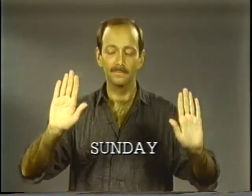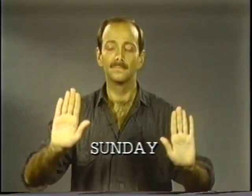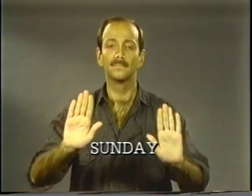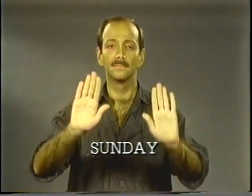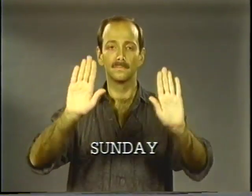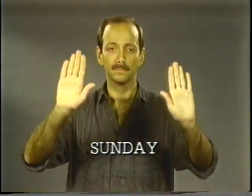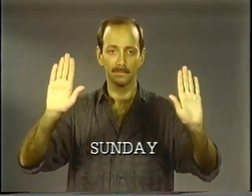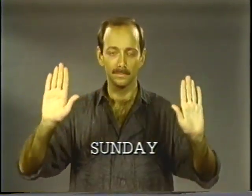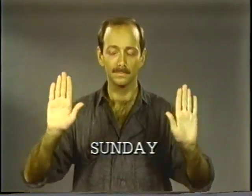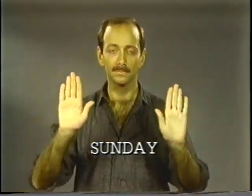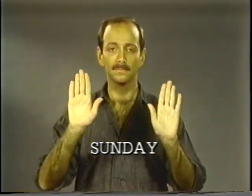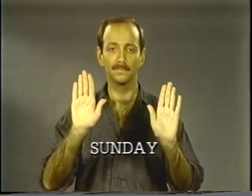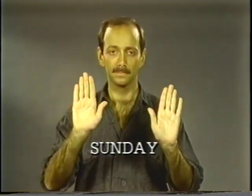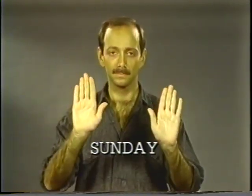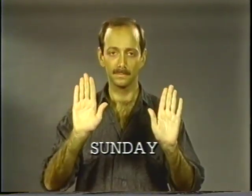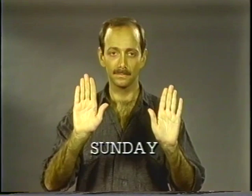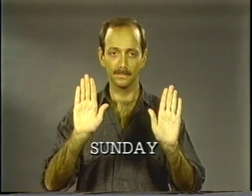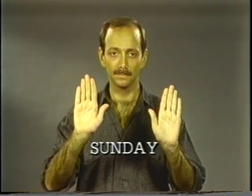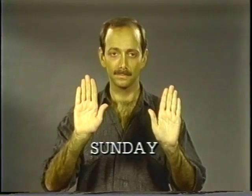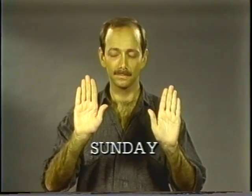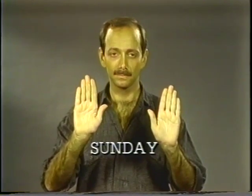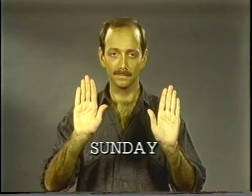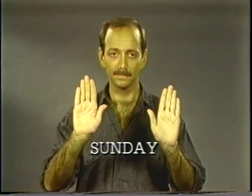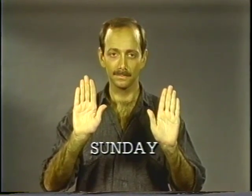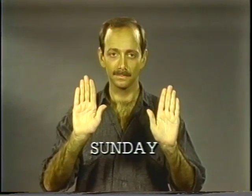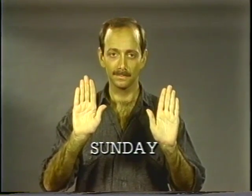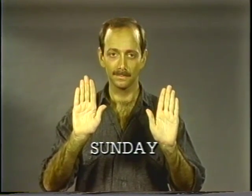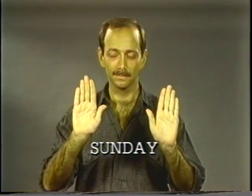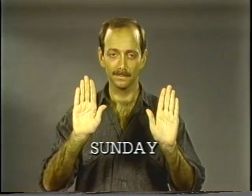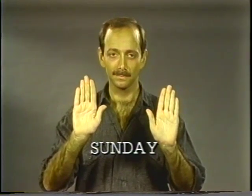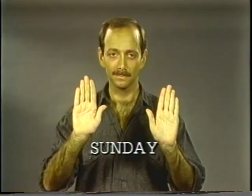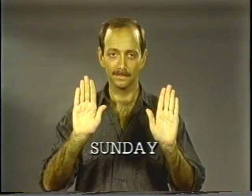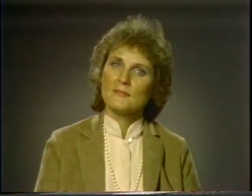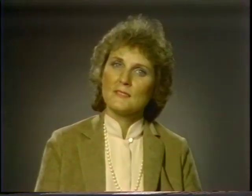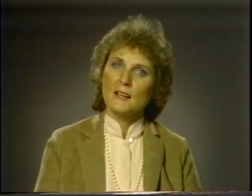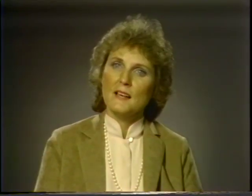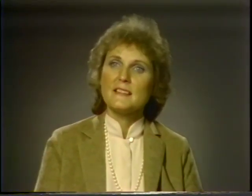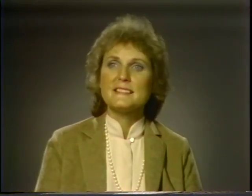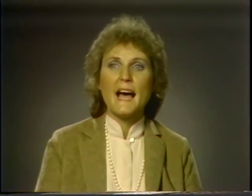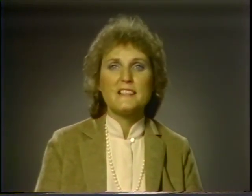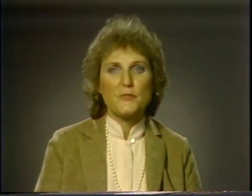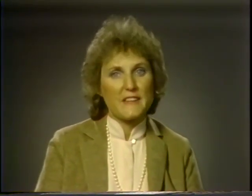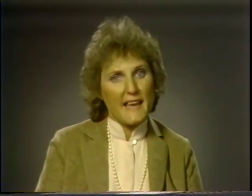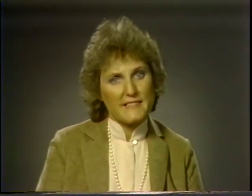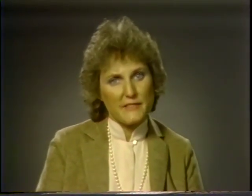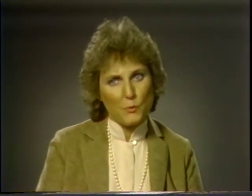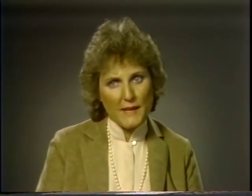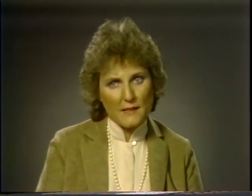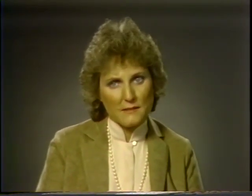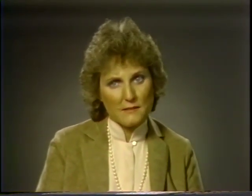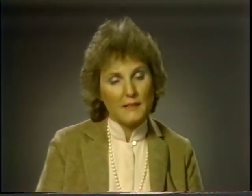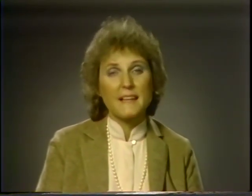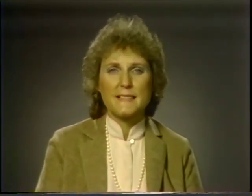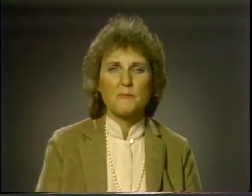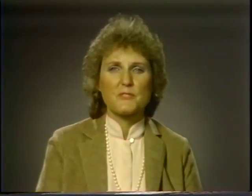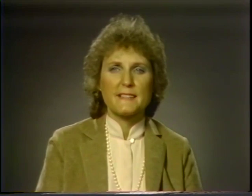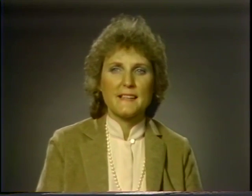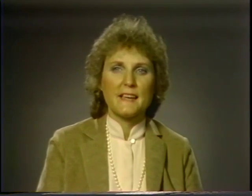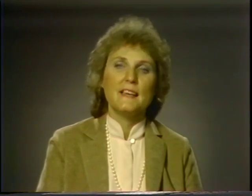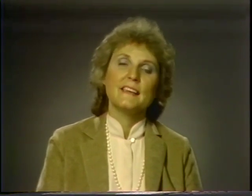both open hands moving in a circular motion outward in front of the chest. The signs for the days of the week, except for Sunday, can